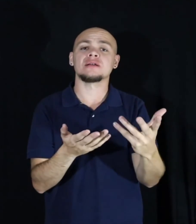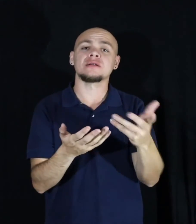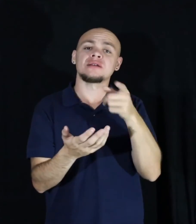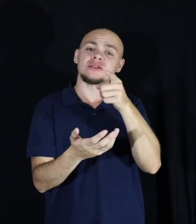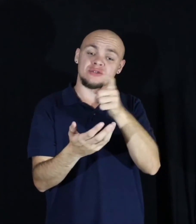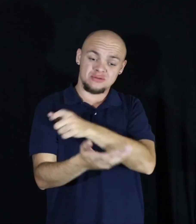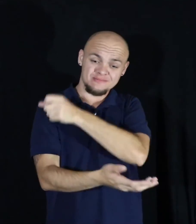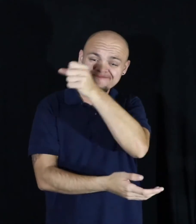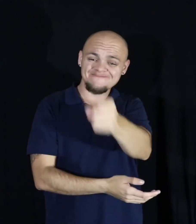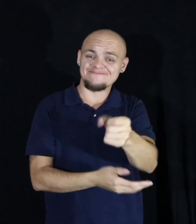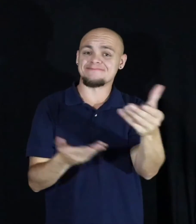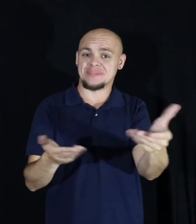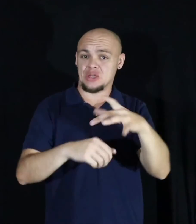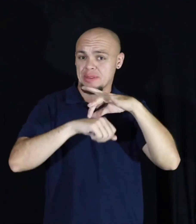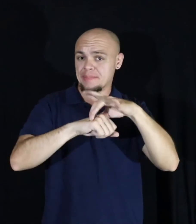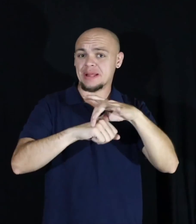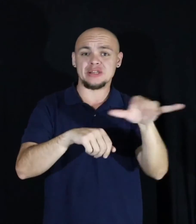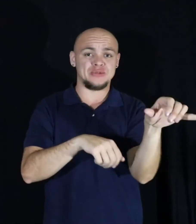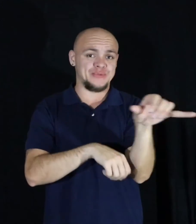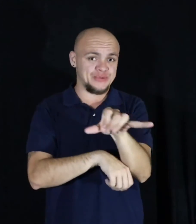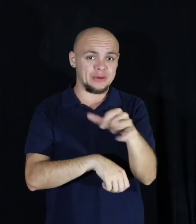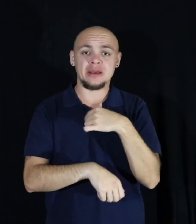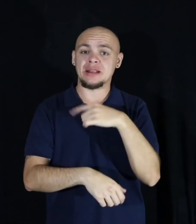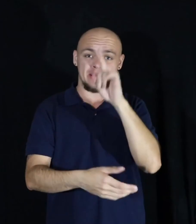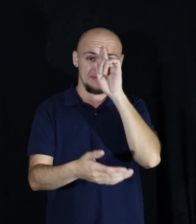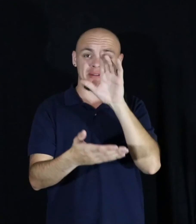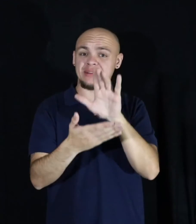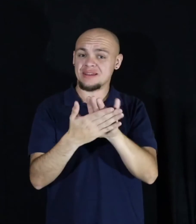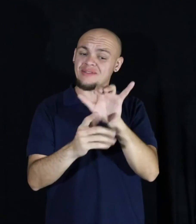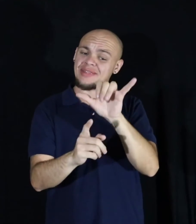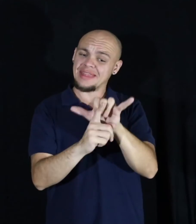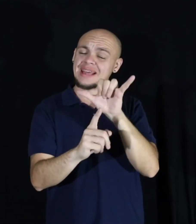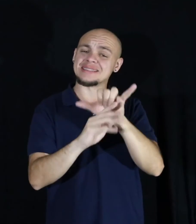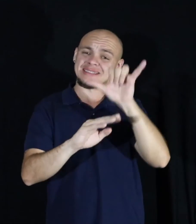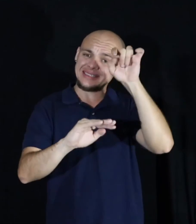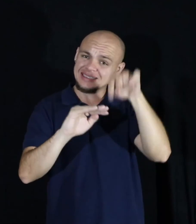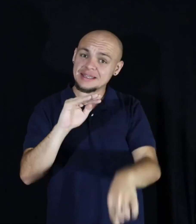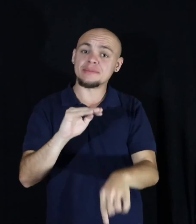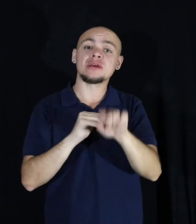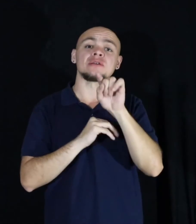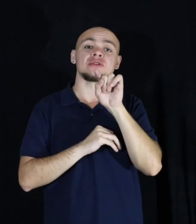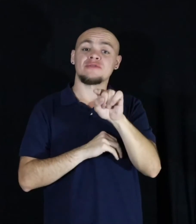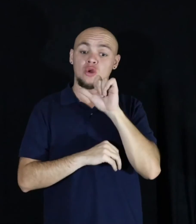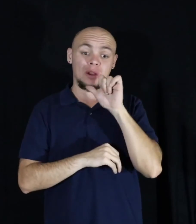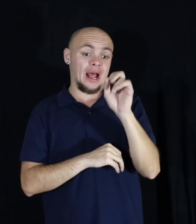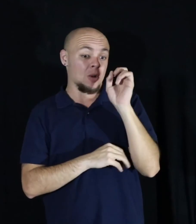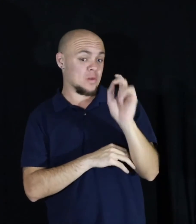this planet too, I personally think that's pretty profound. So if you're not